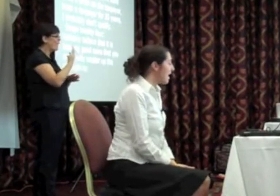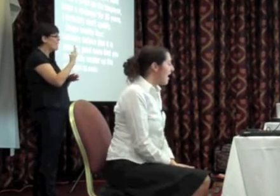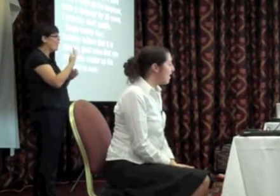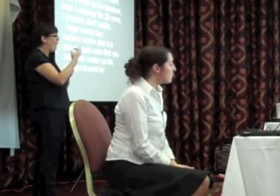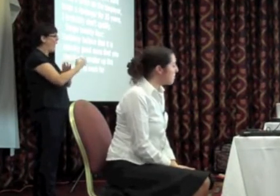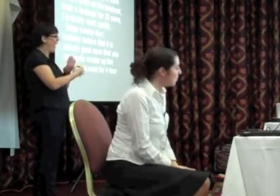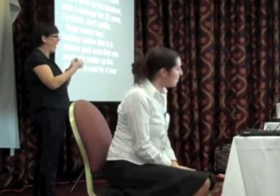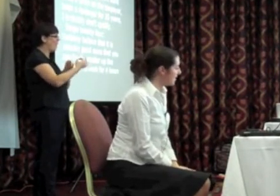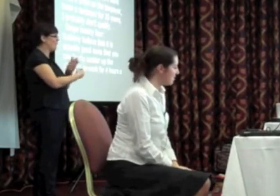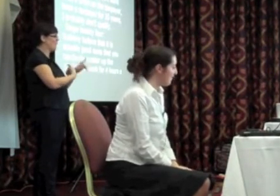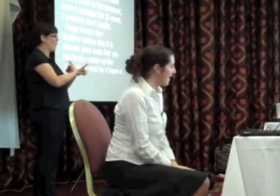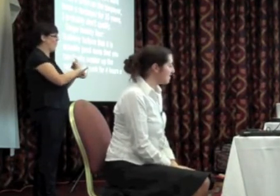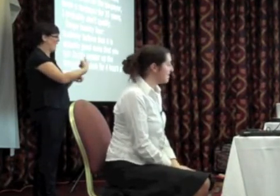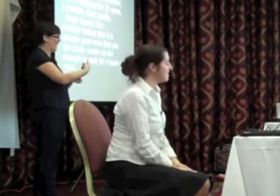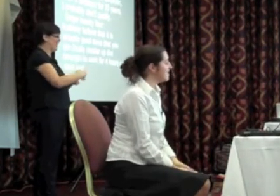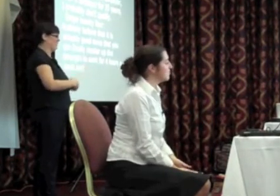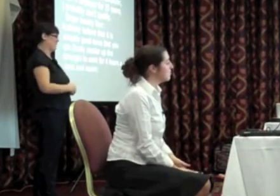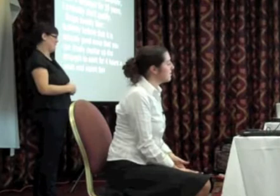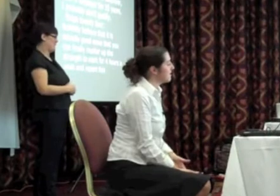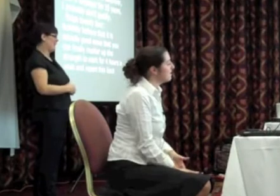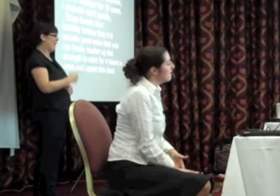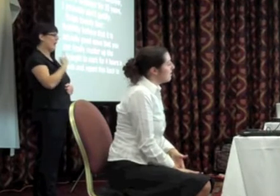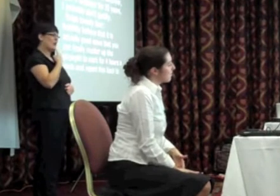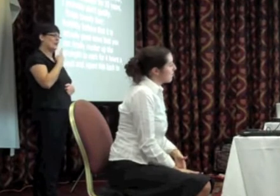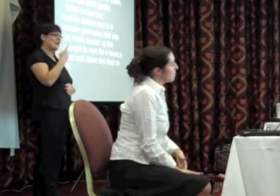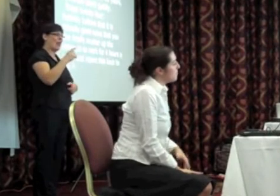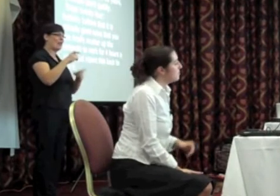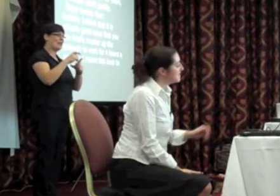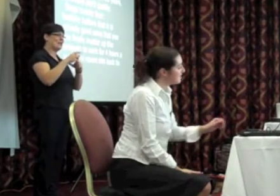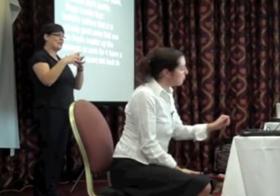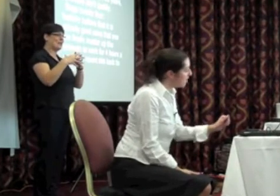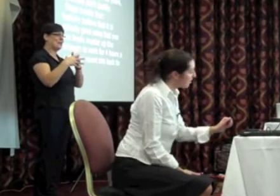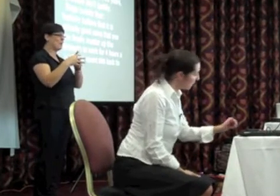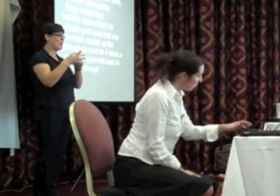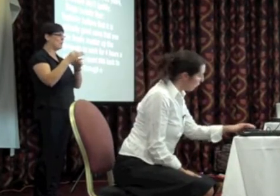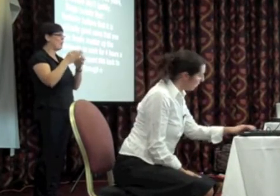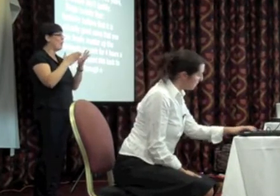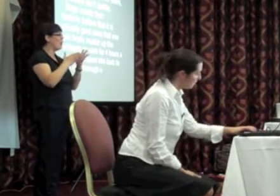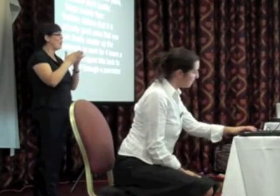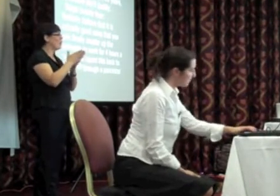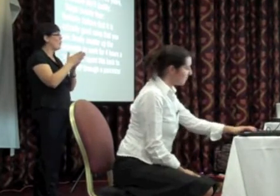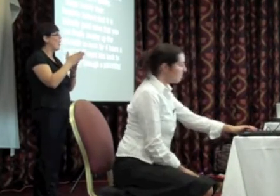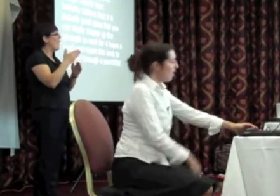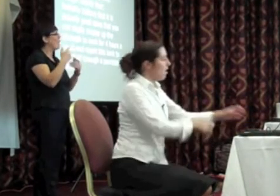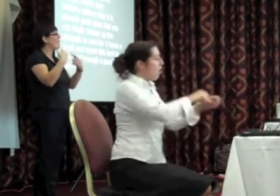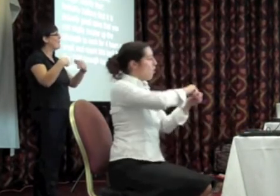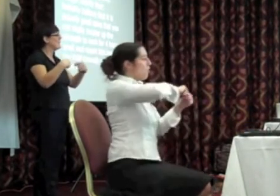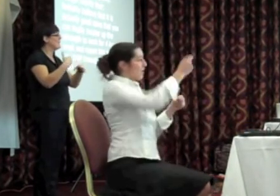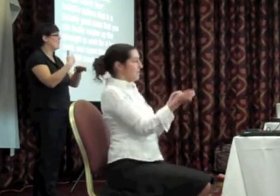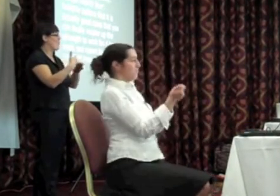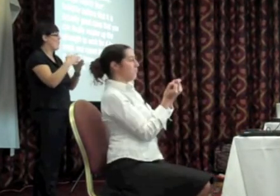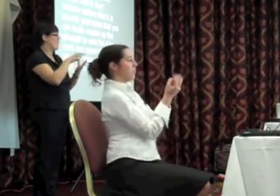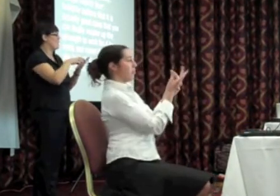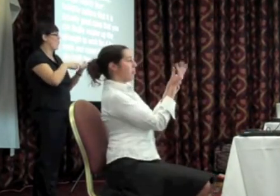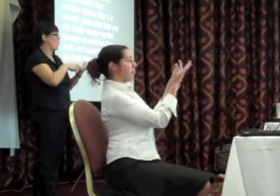week. And report this fact to the DWP through a permitted work form.